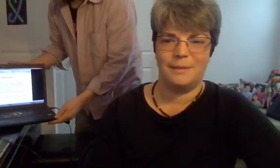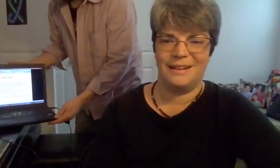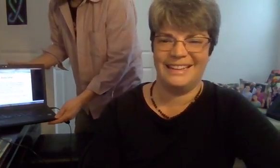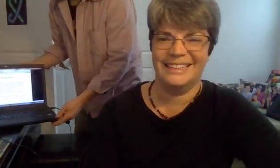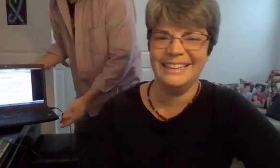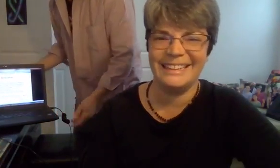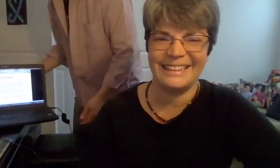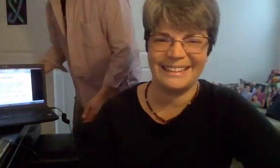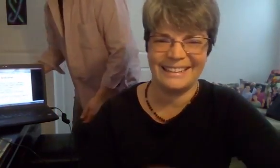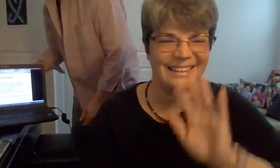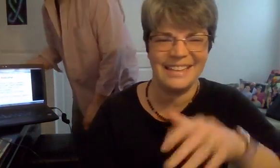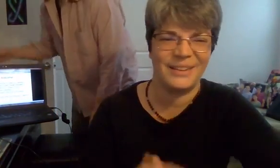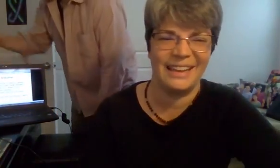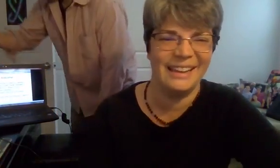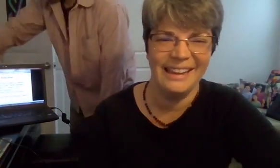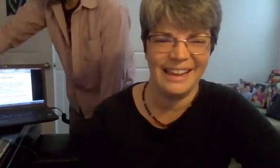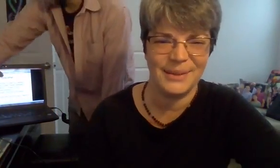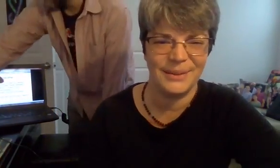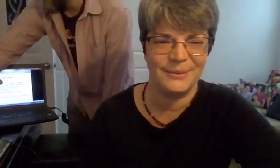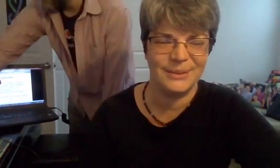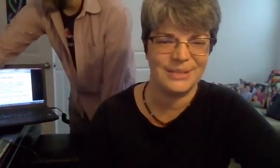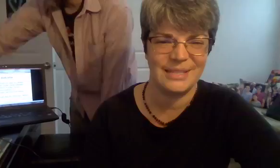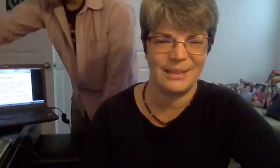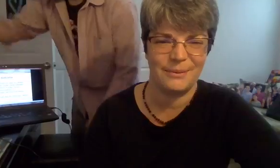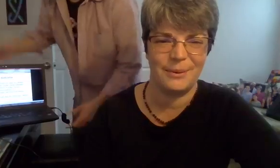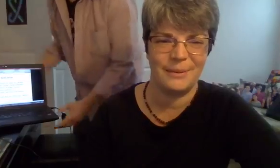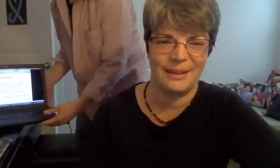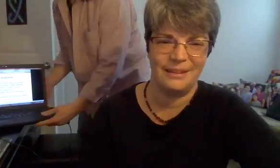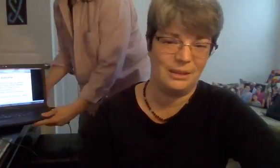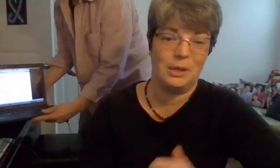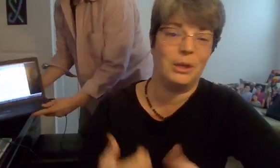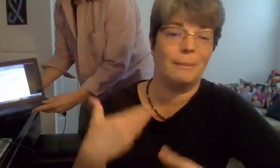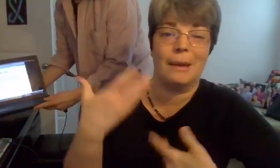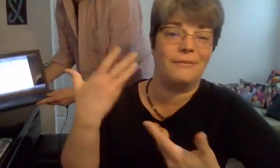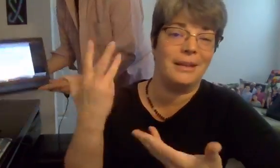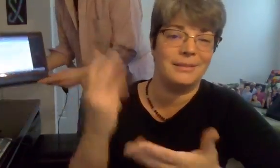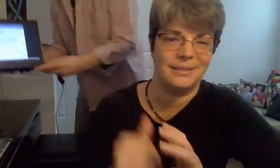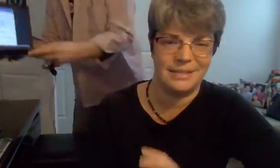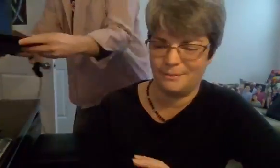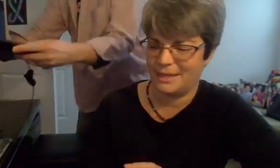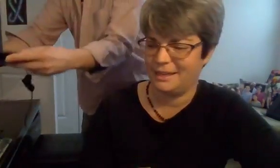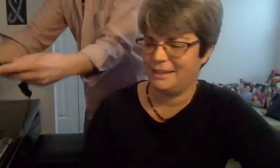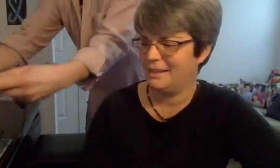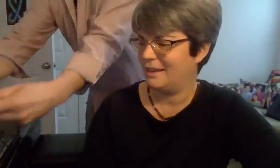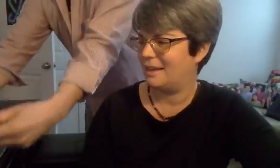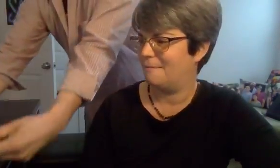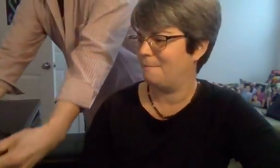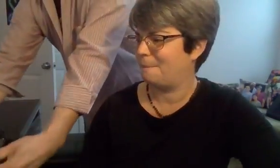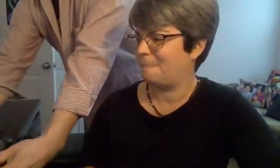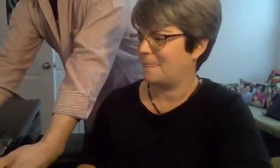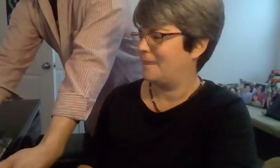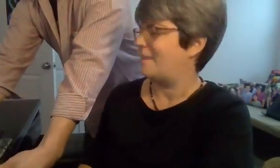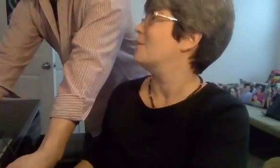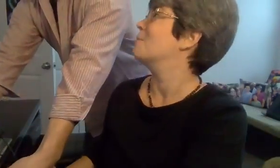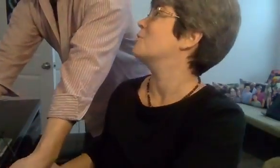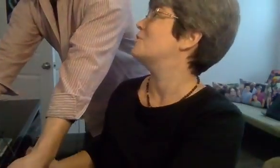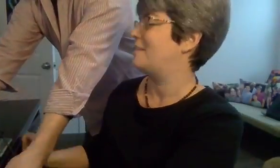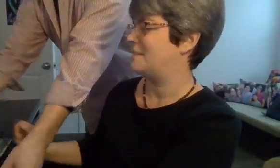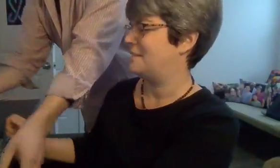not. It's okay. It's all good. We'll just get through it without. You can look at my face instead of my. Thank you. I appreciate the